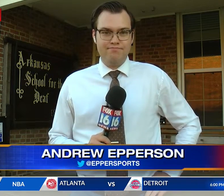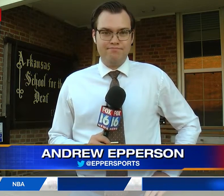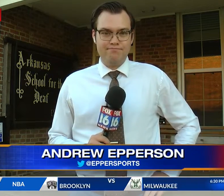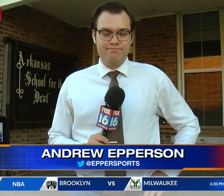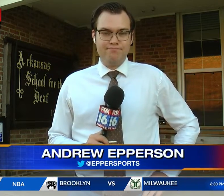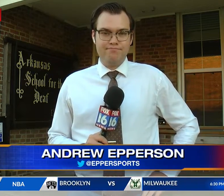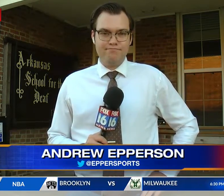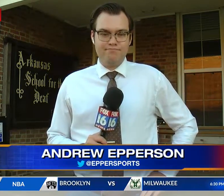Andrew, it's nice to